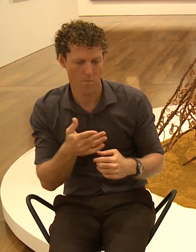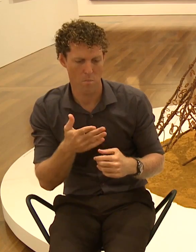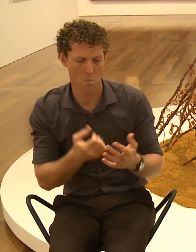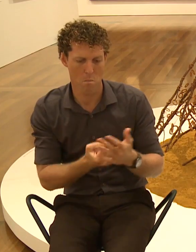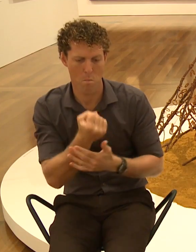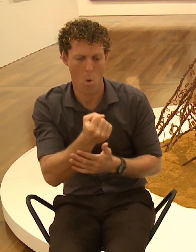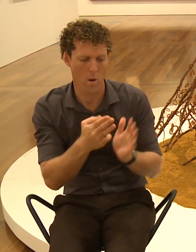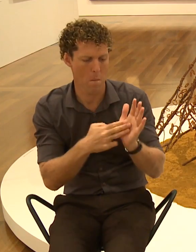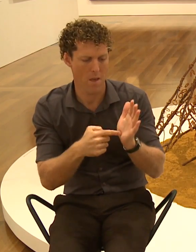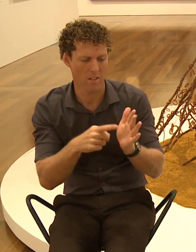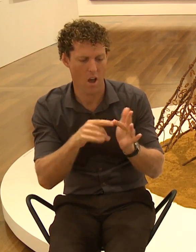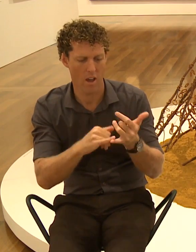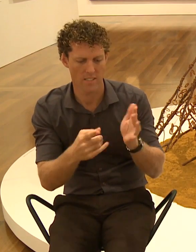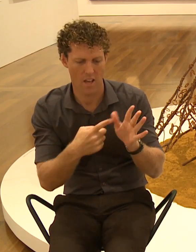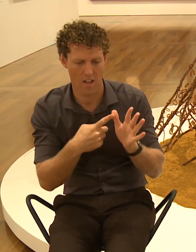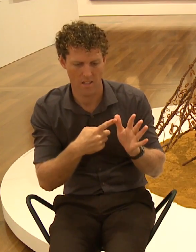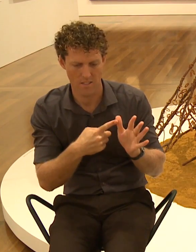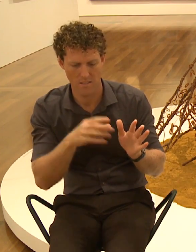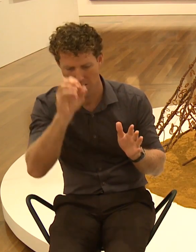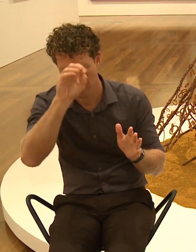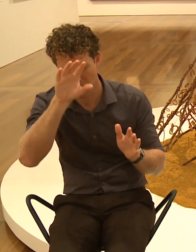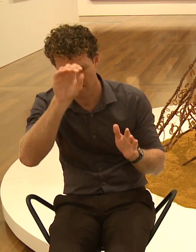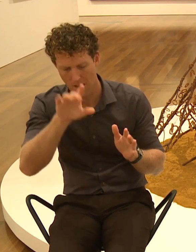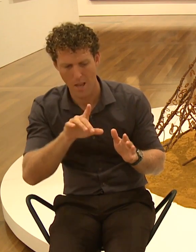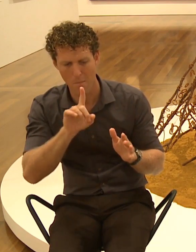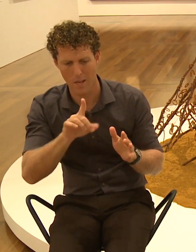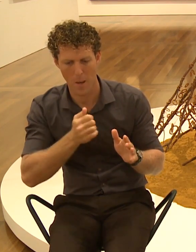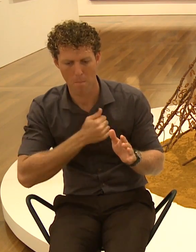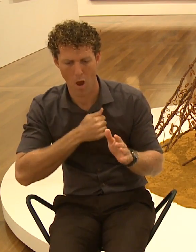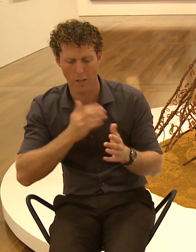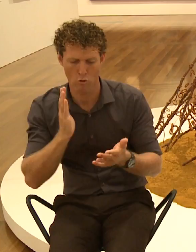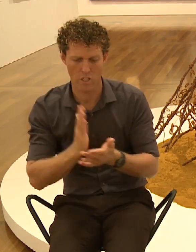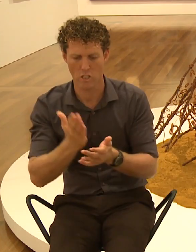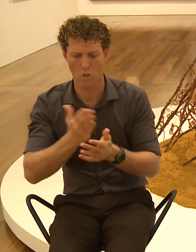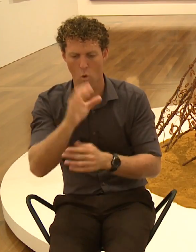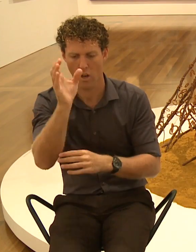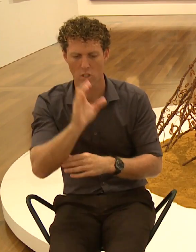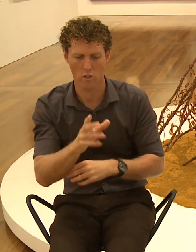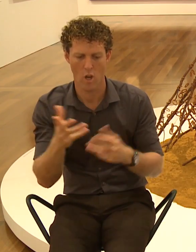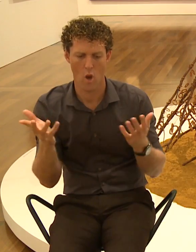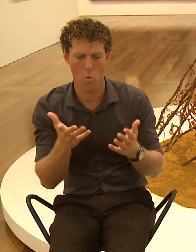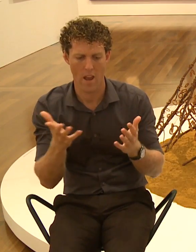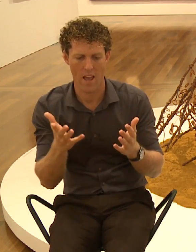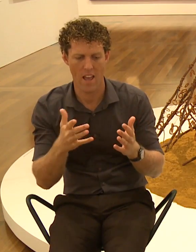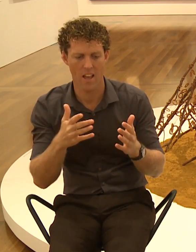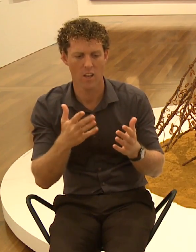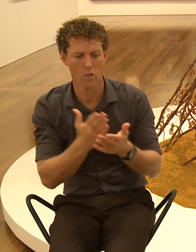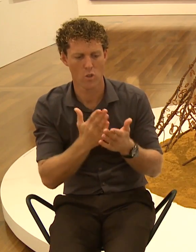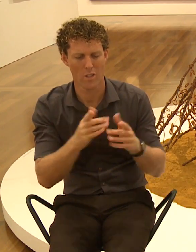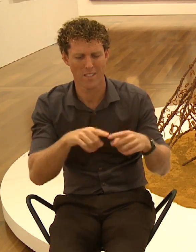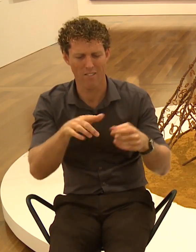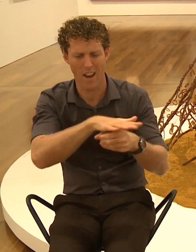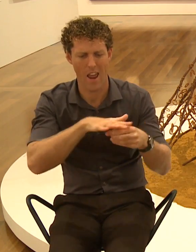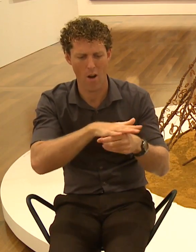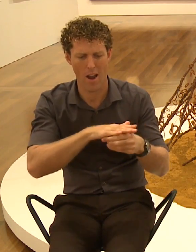was born in Mount Isa, but my traditional country is Injalaji, which is